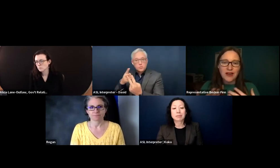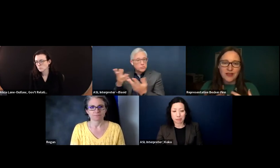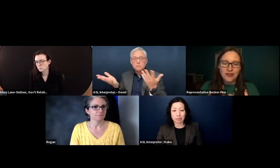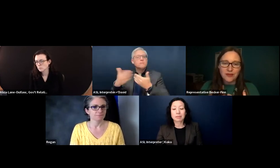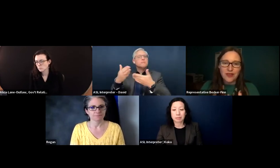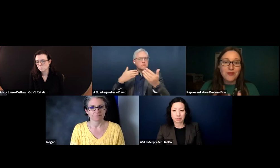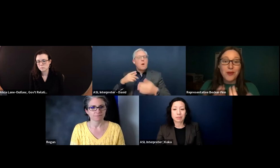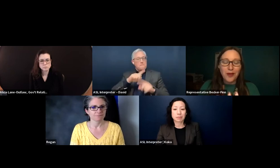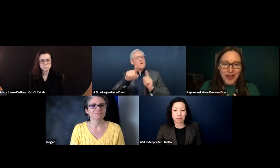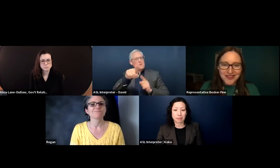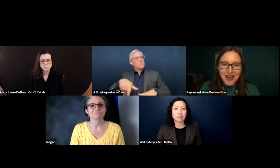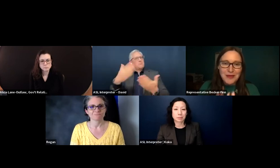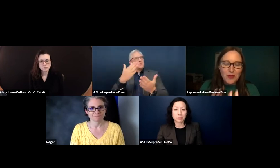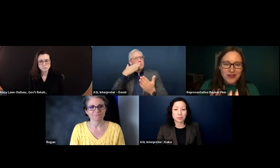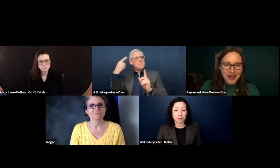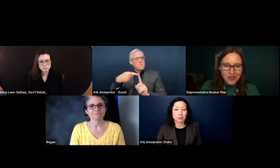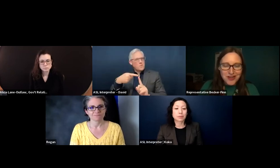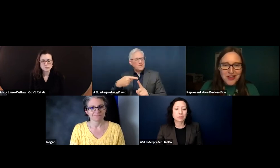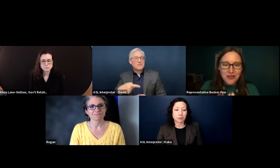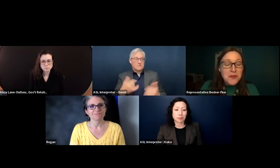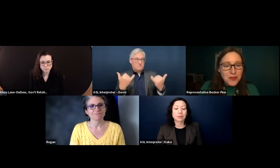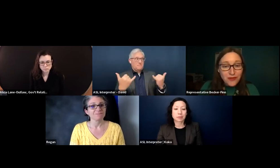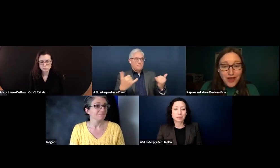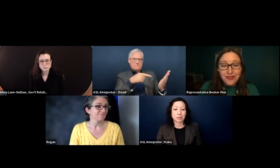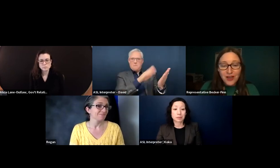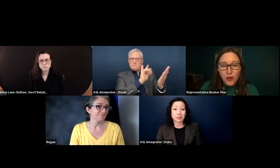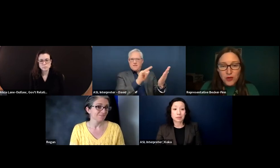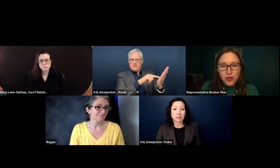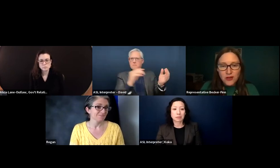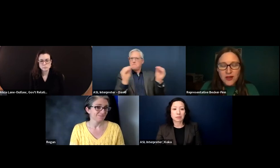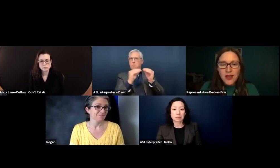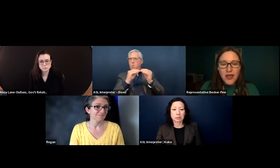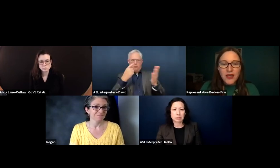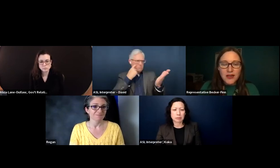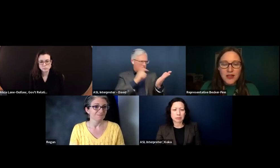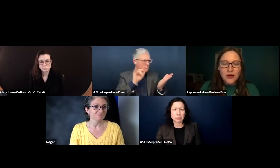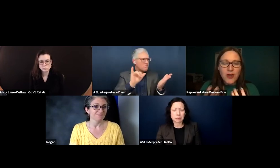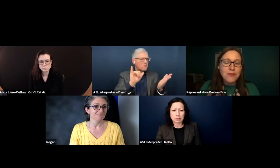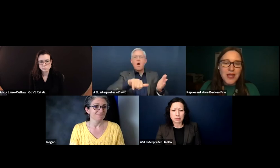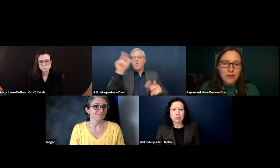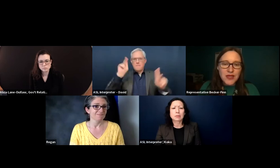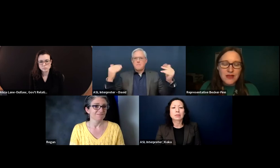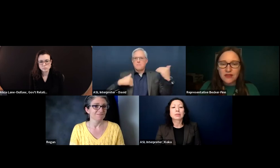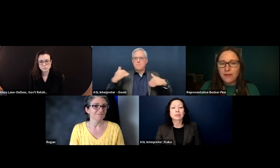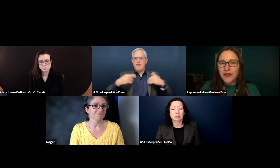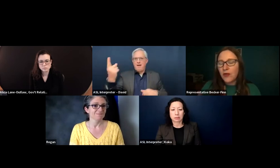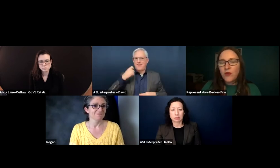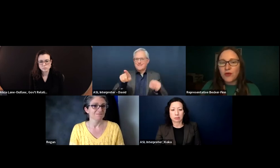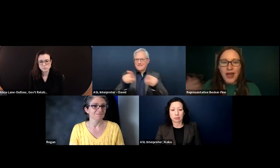point, as this bill has gotten more attention, other people have asked that question. And, you know, it may be